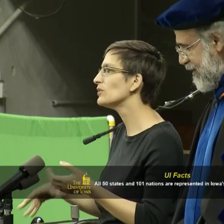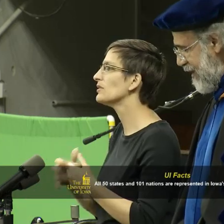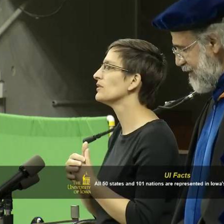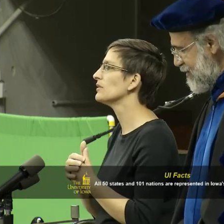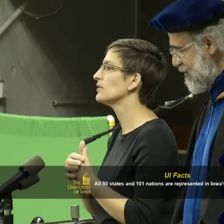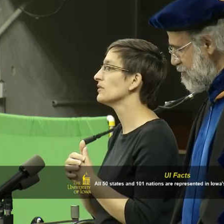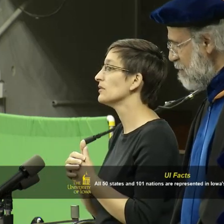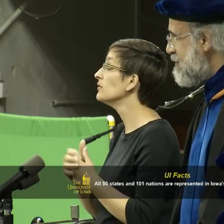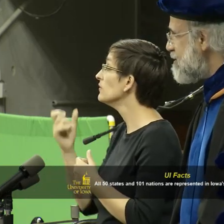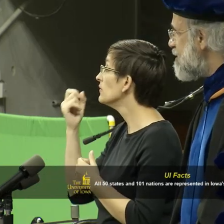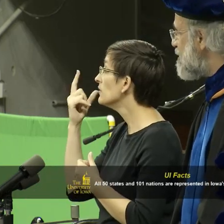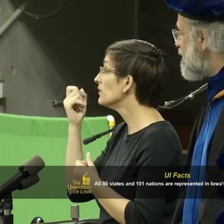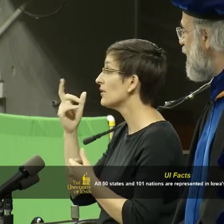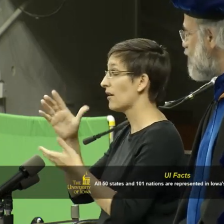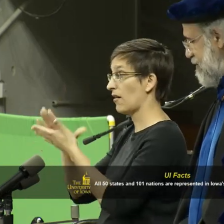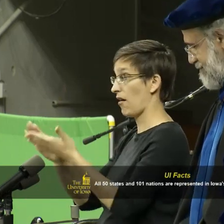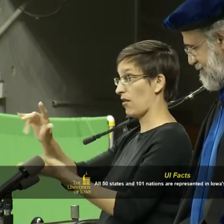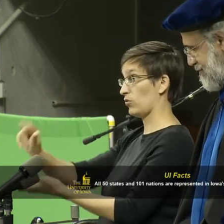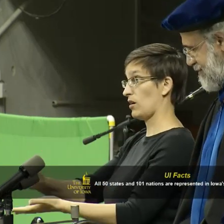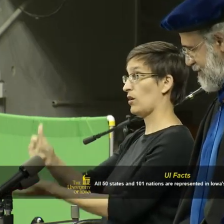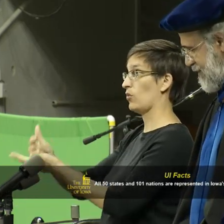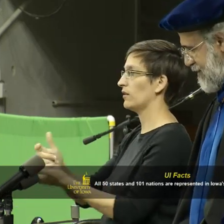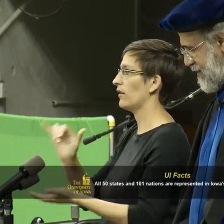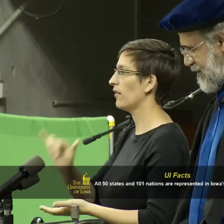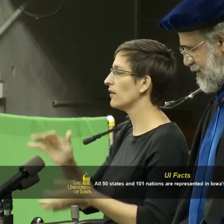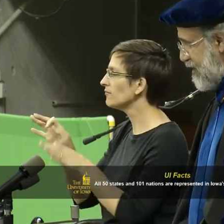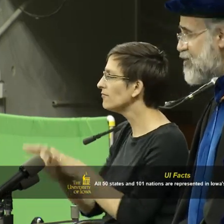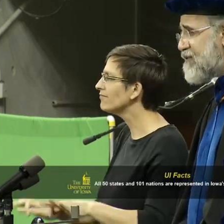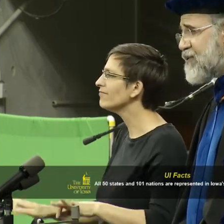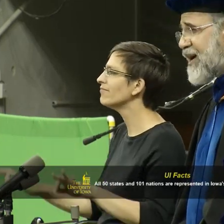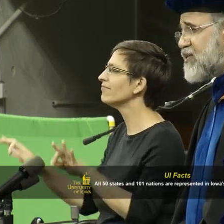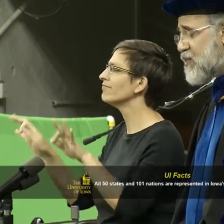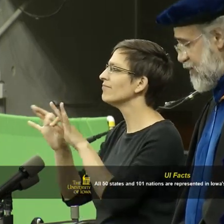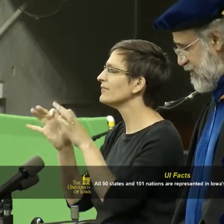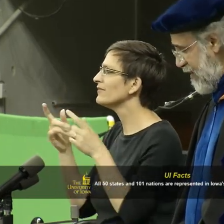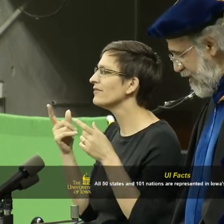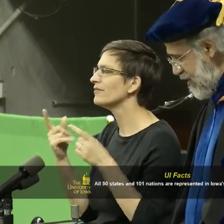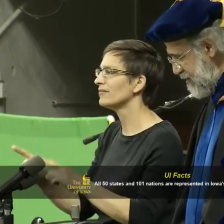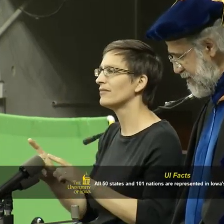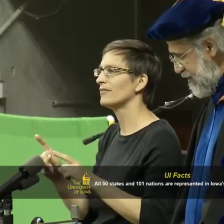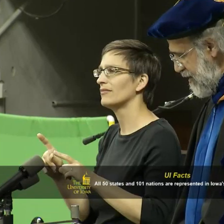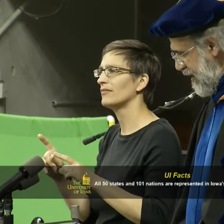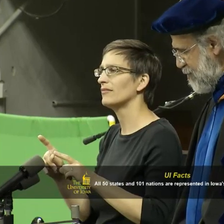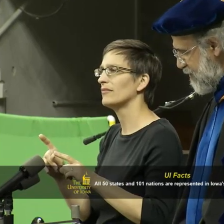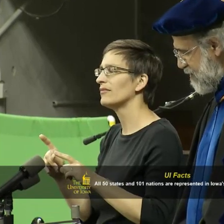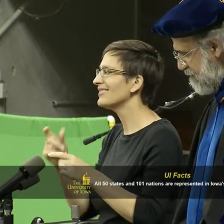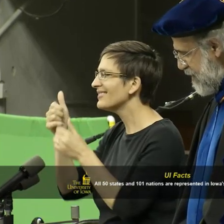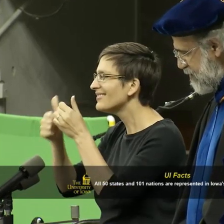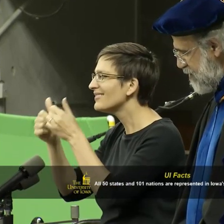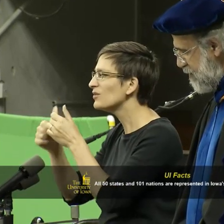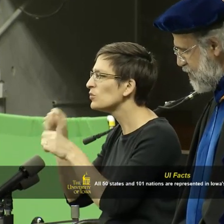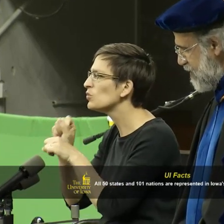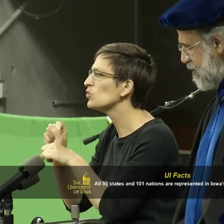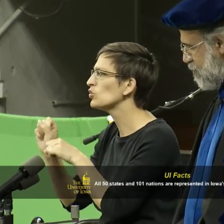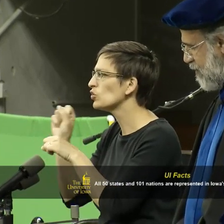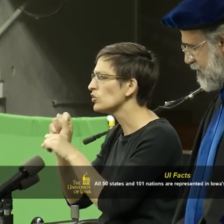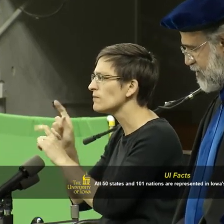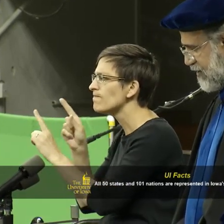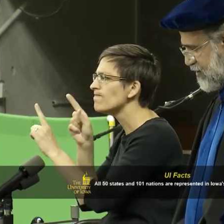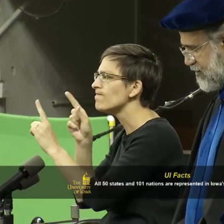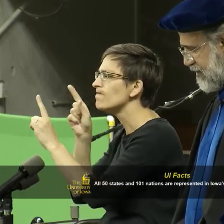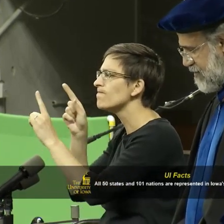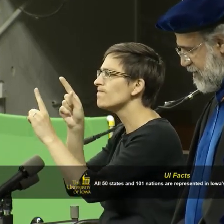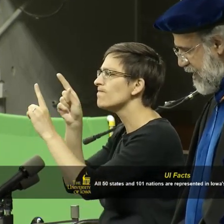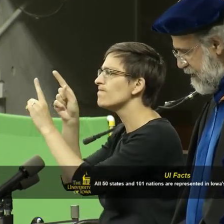Graduating from college is a momentous occasion. Each of you has worked hard and persevered to reach this